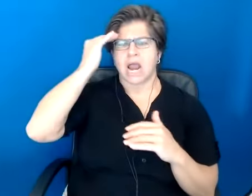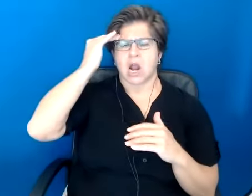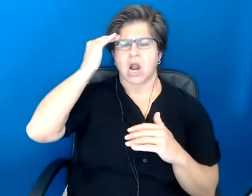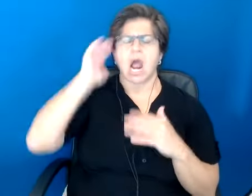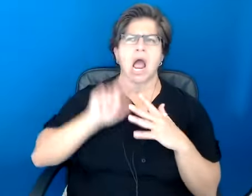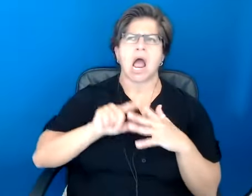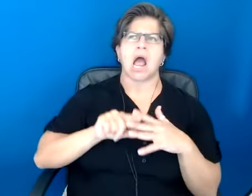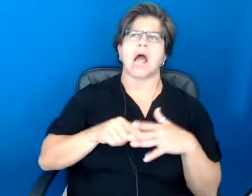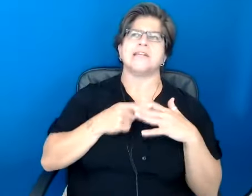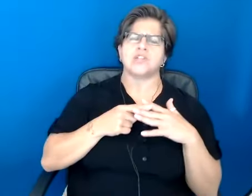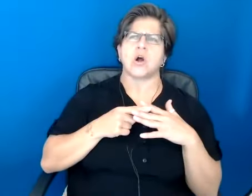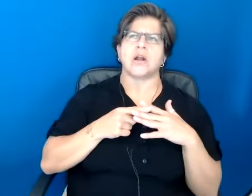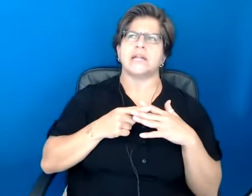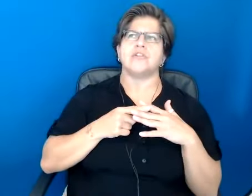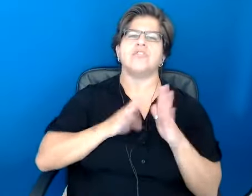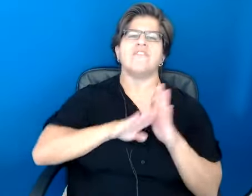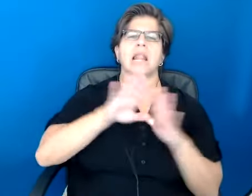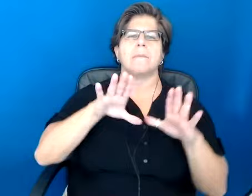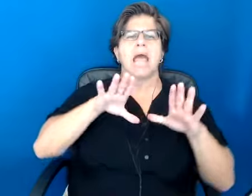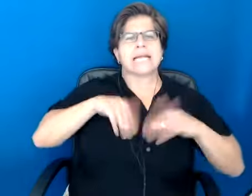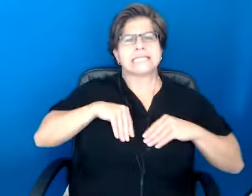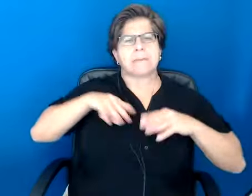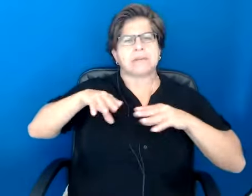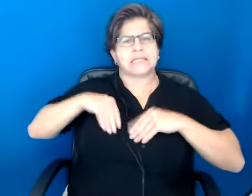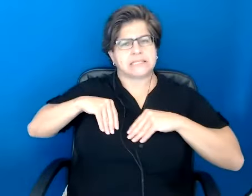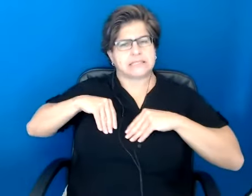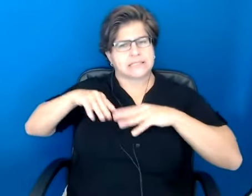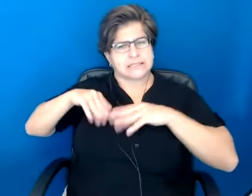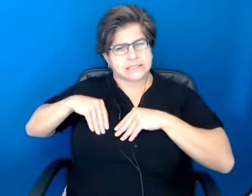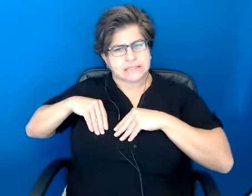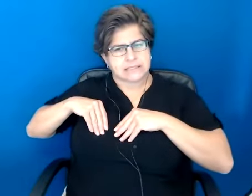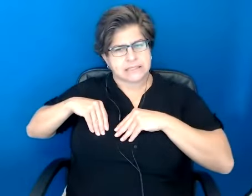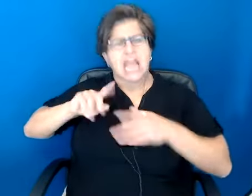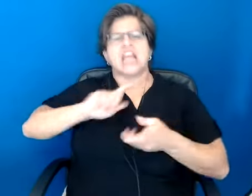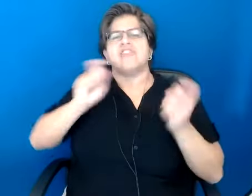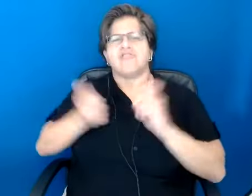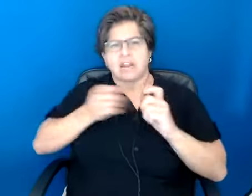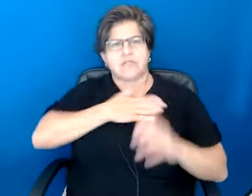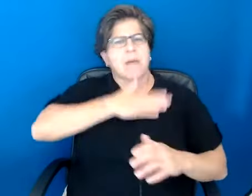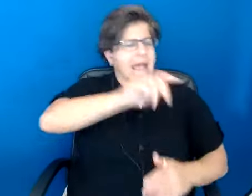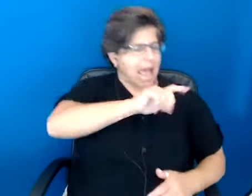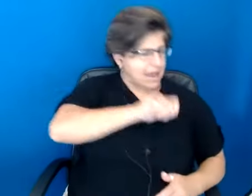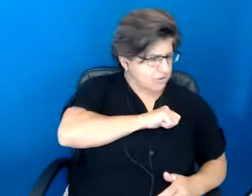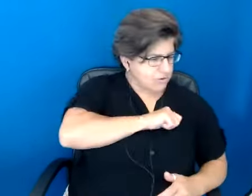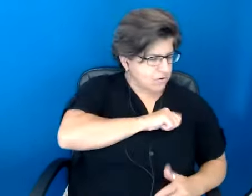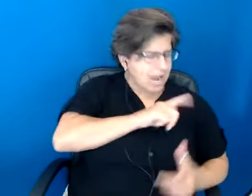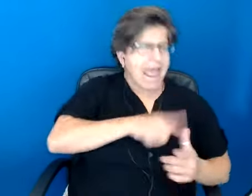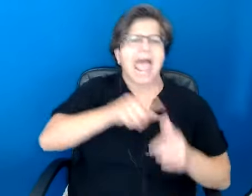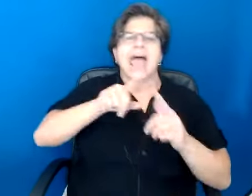real connection with my higher power and acceptance. Do you know, so I started to become aware. I started to come